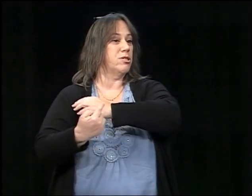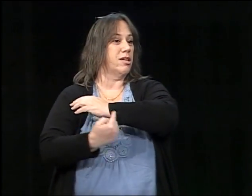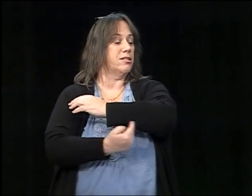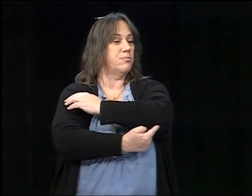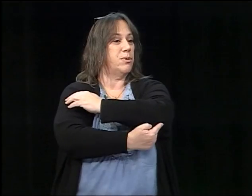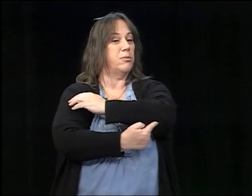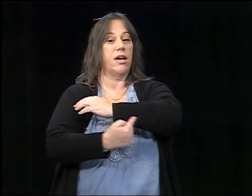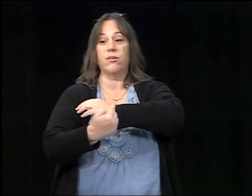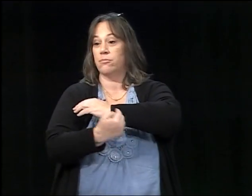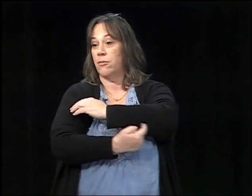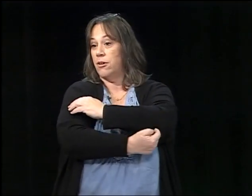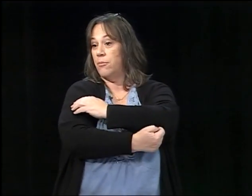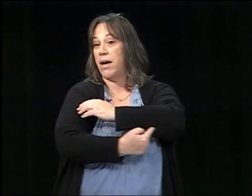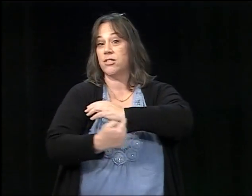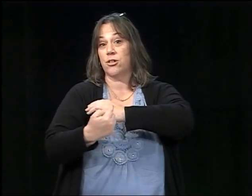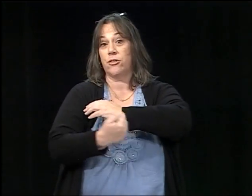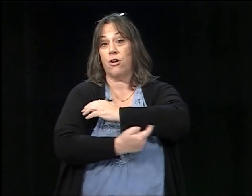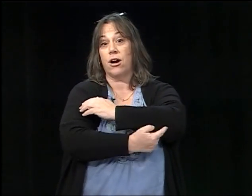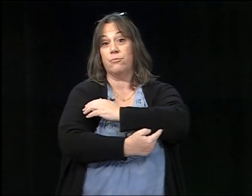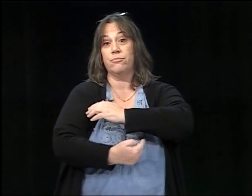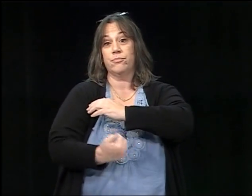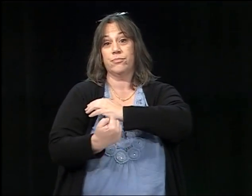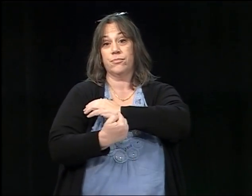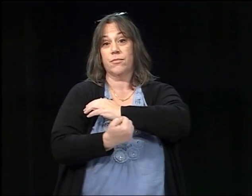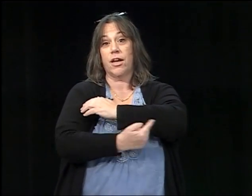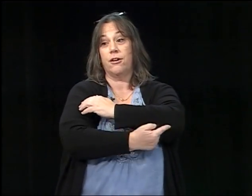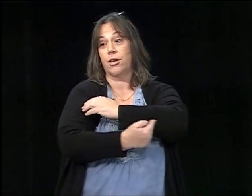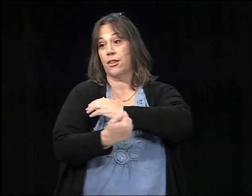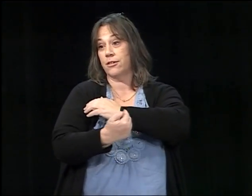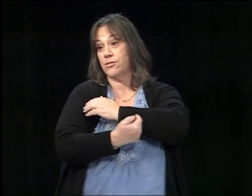represents people having a basket on their arm, carrying things.